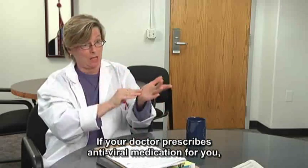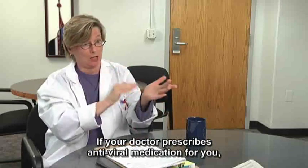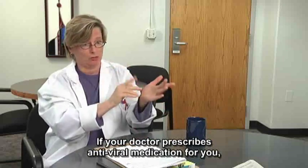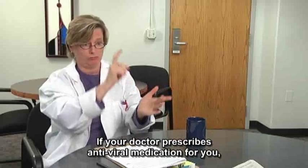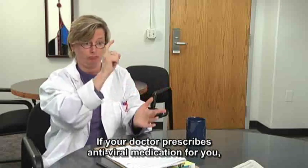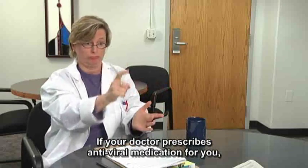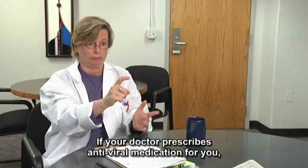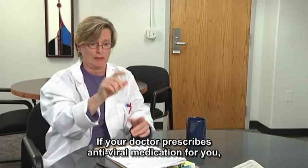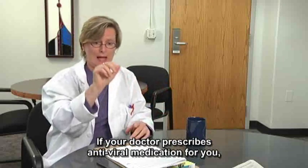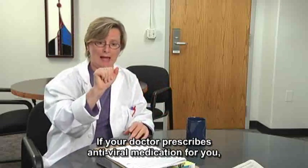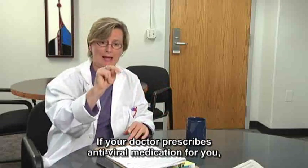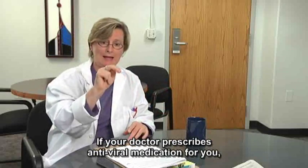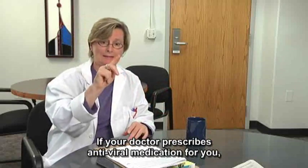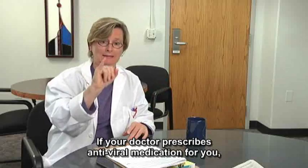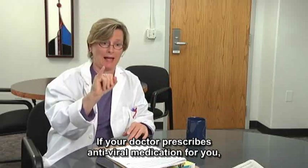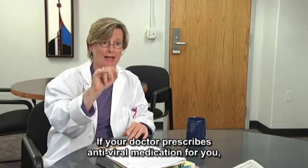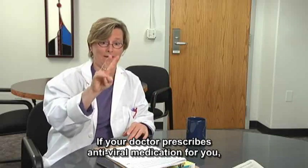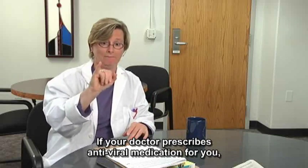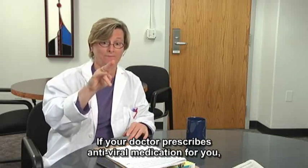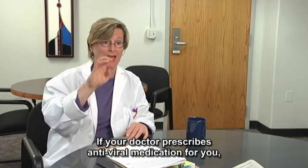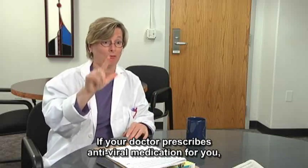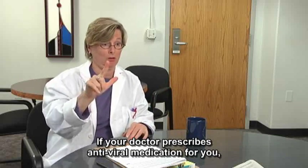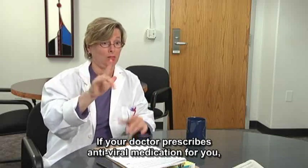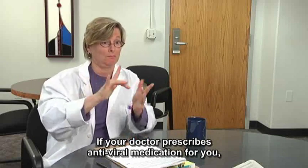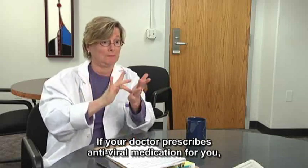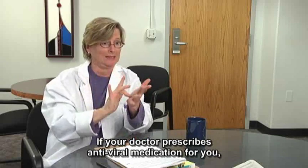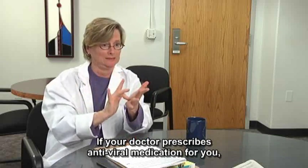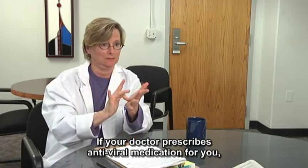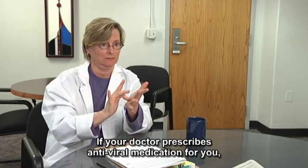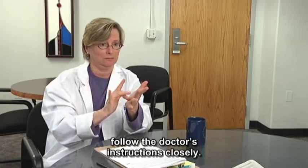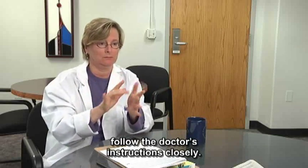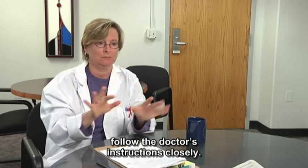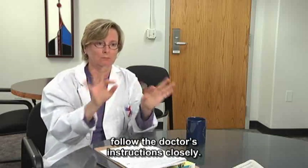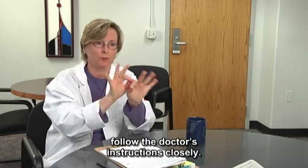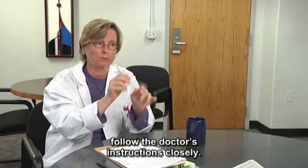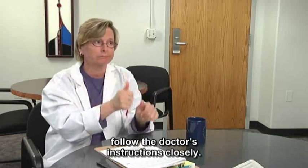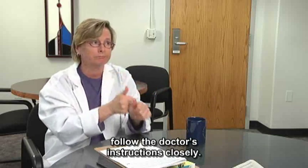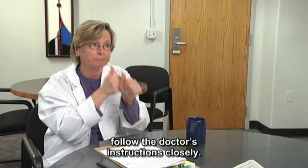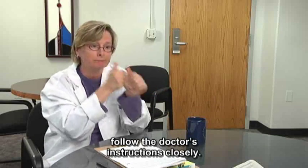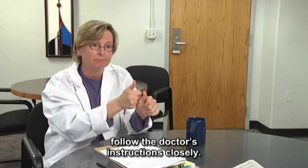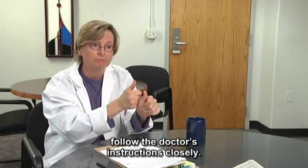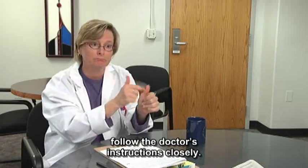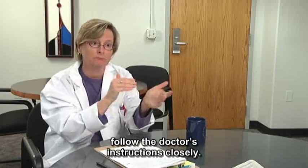antiviral medication for you, follow the doctor's instructions closely.